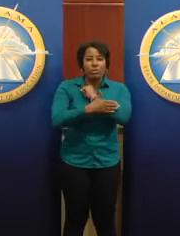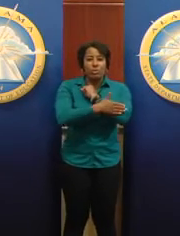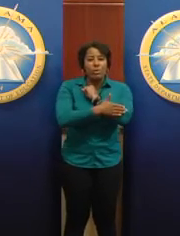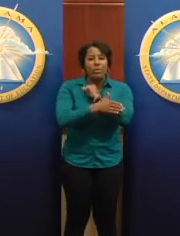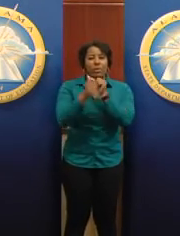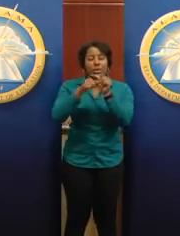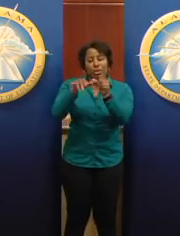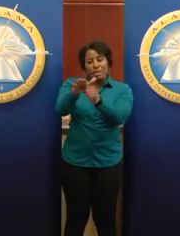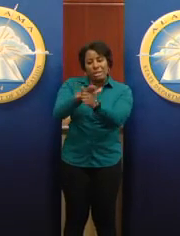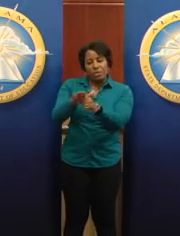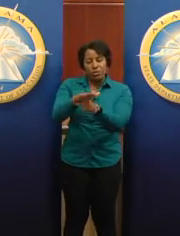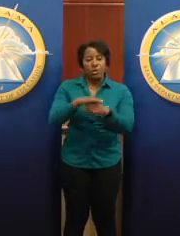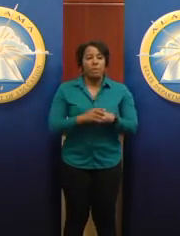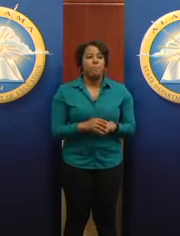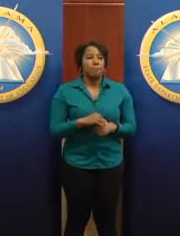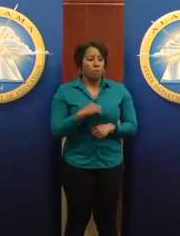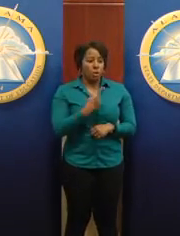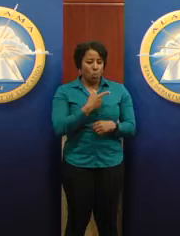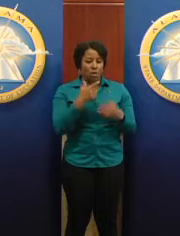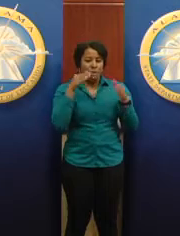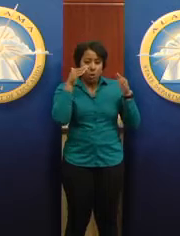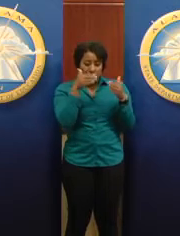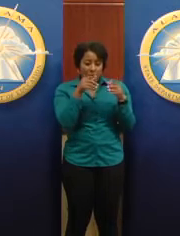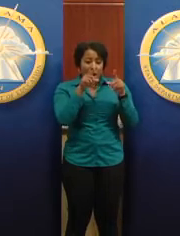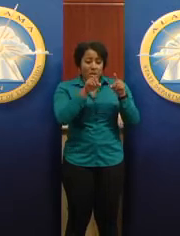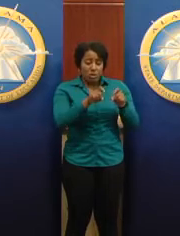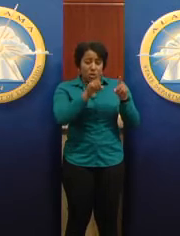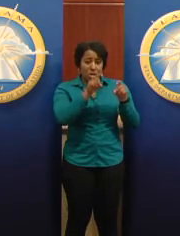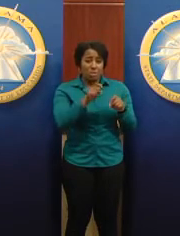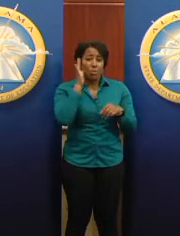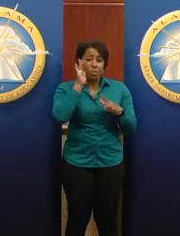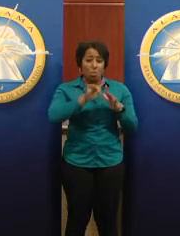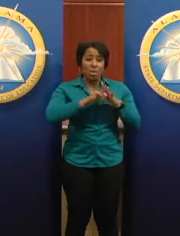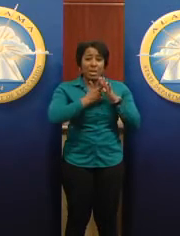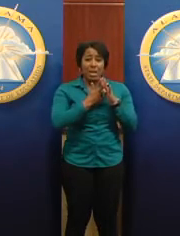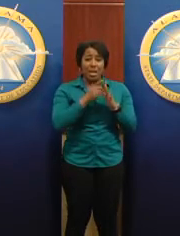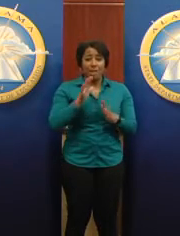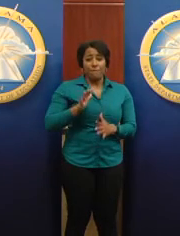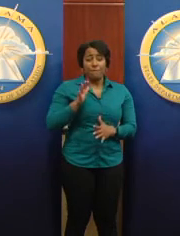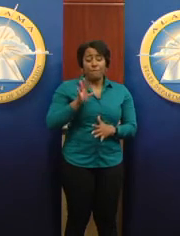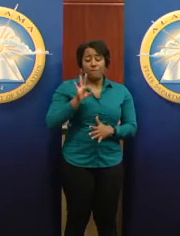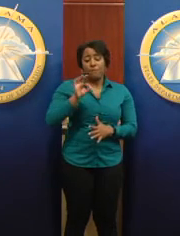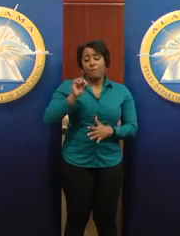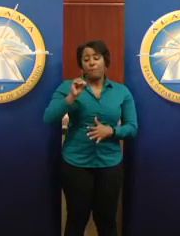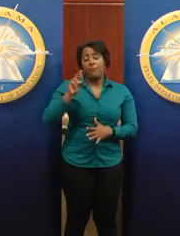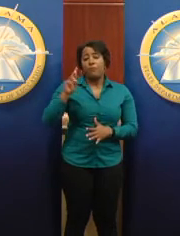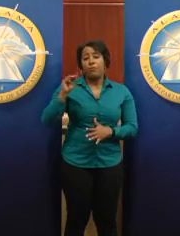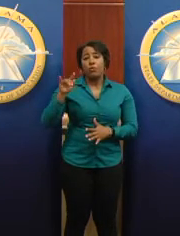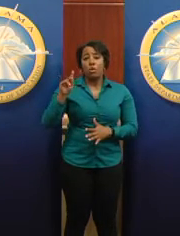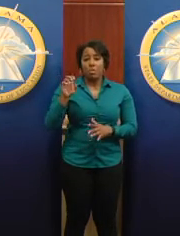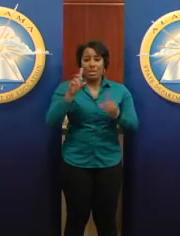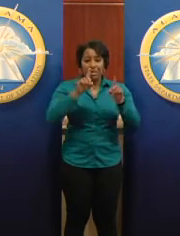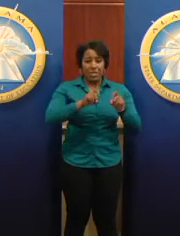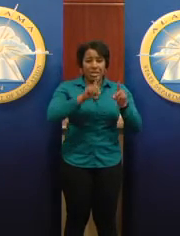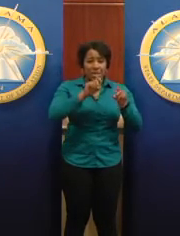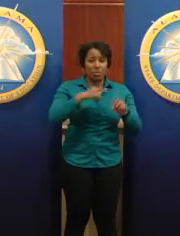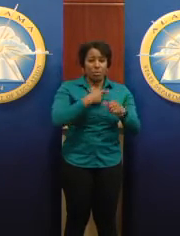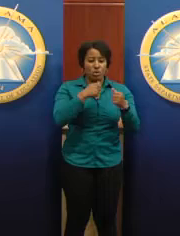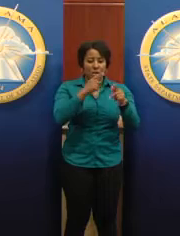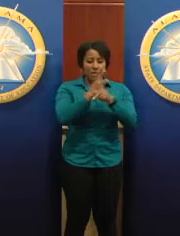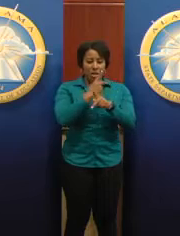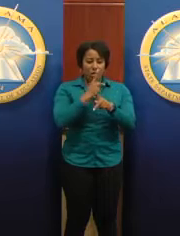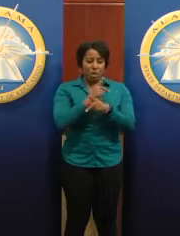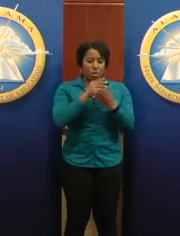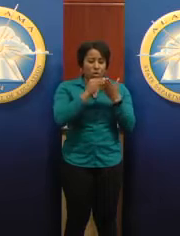all, assessment is something we are working on. We will begin formative assessments, and that's assessments that we use to determine where a student